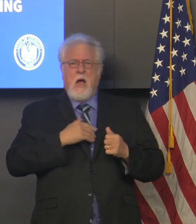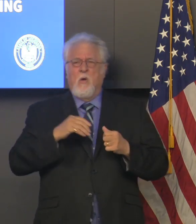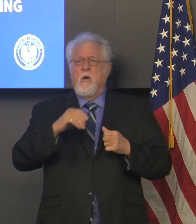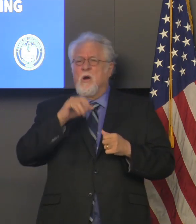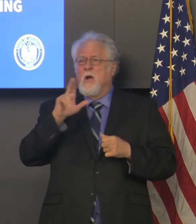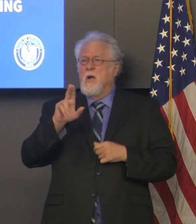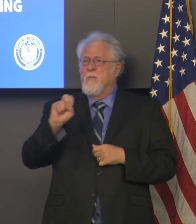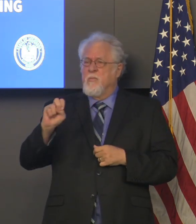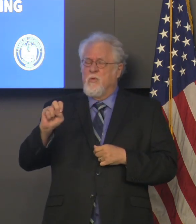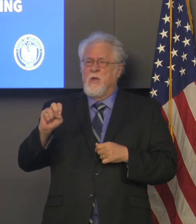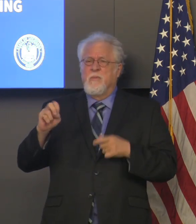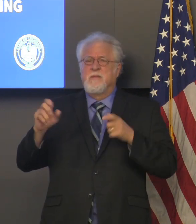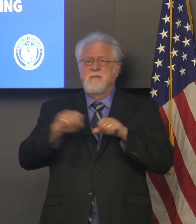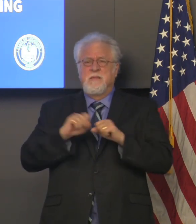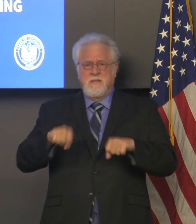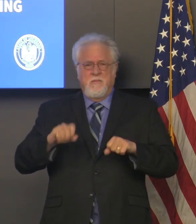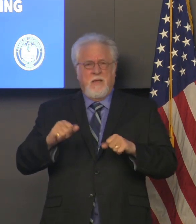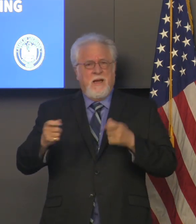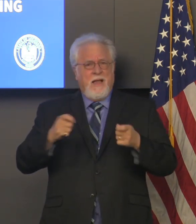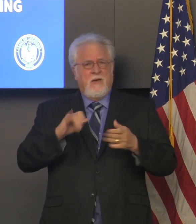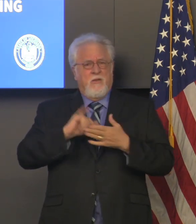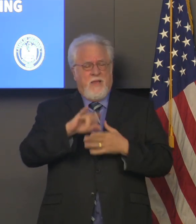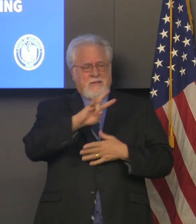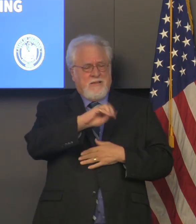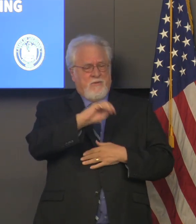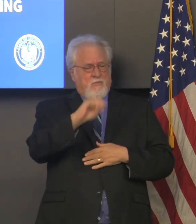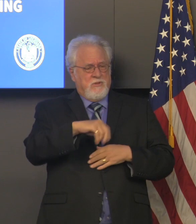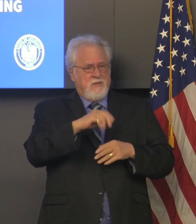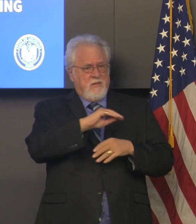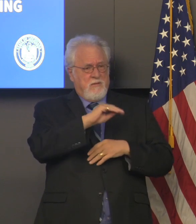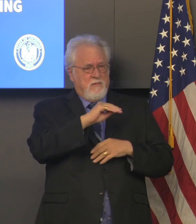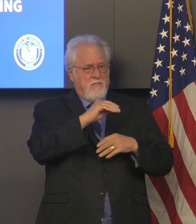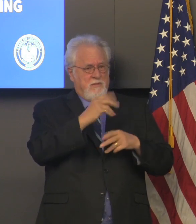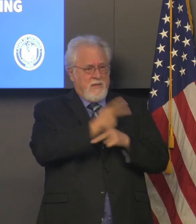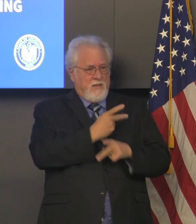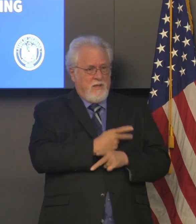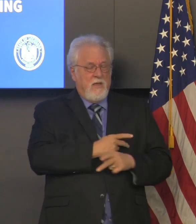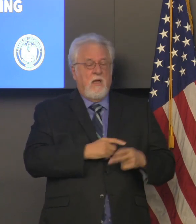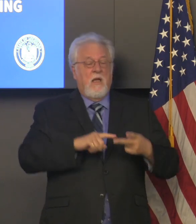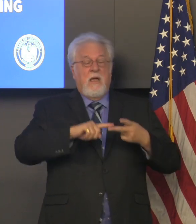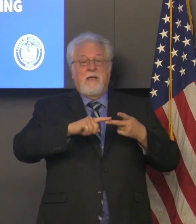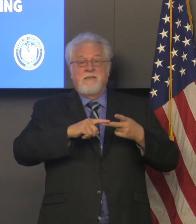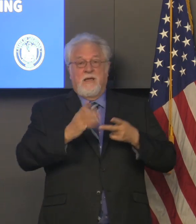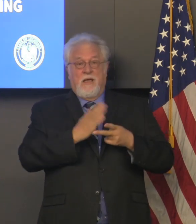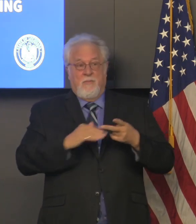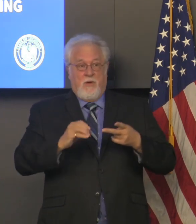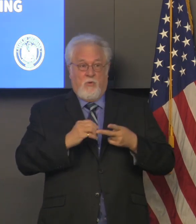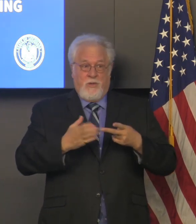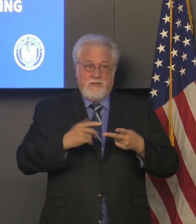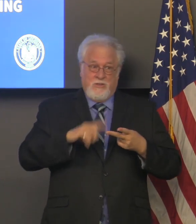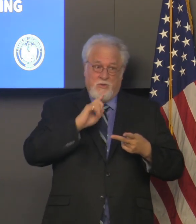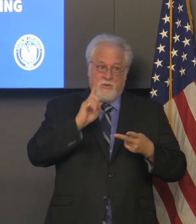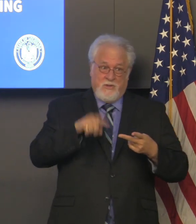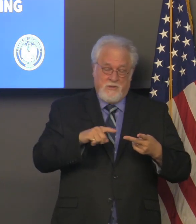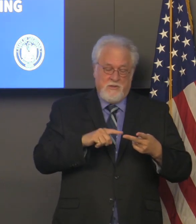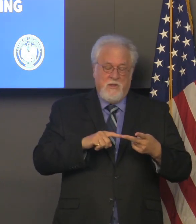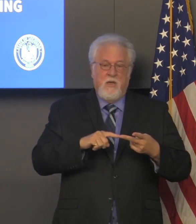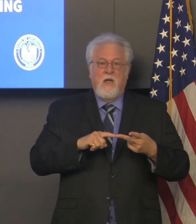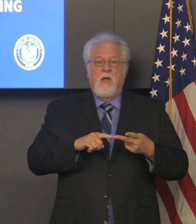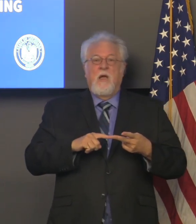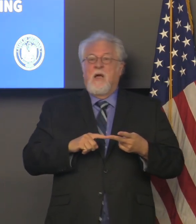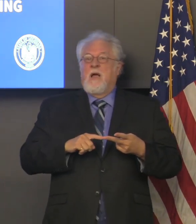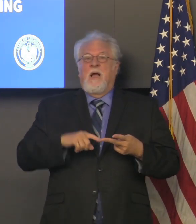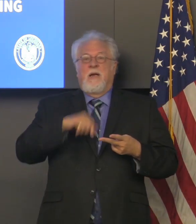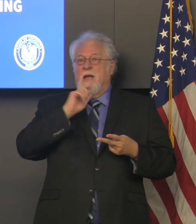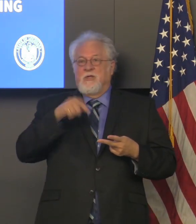doing the 70% calculation? Yeah, well, the second part of your question is easier for me to address because it's